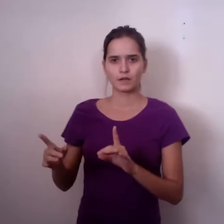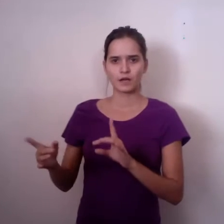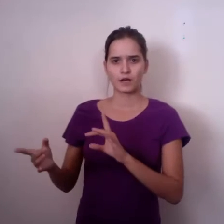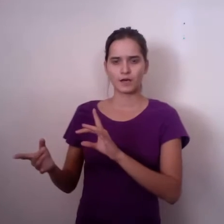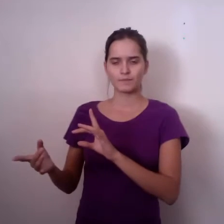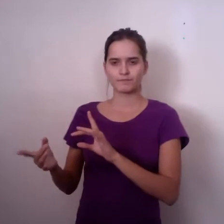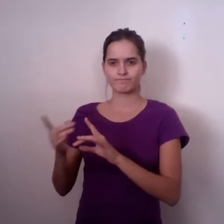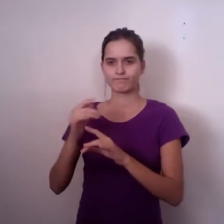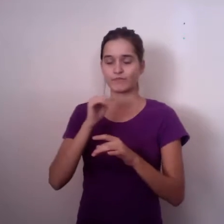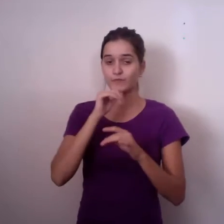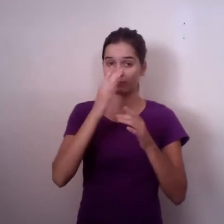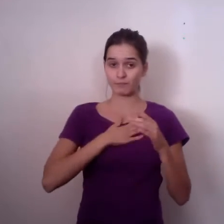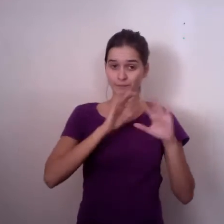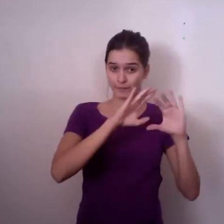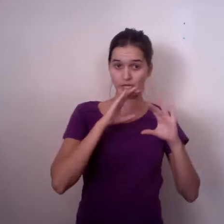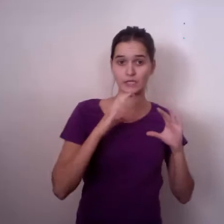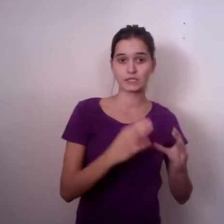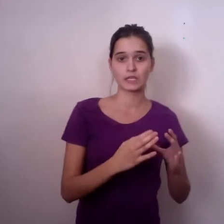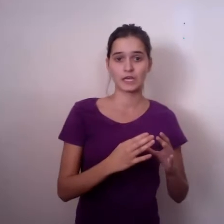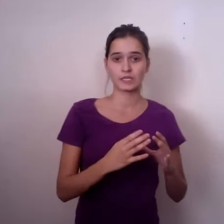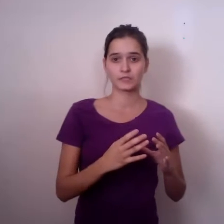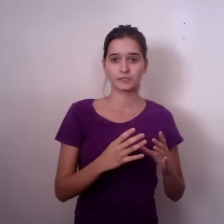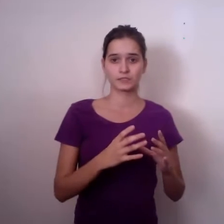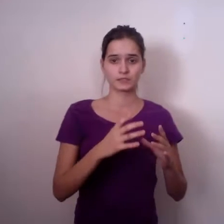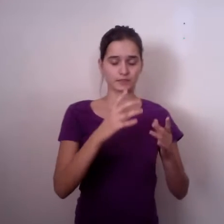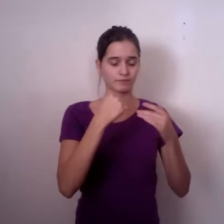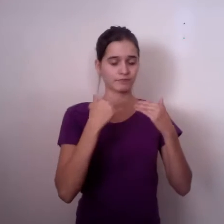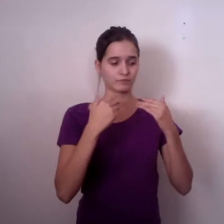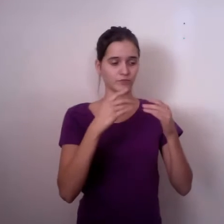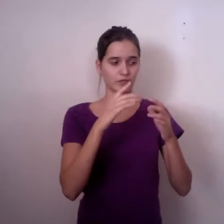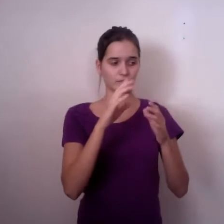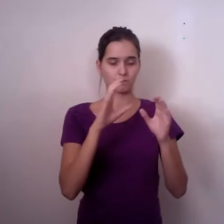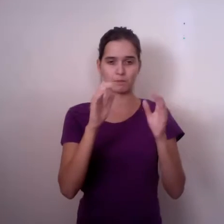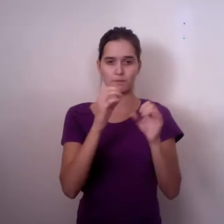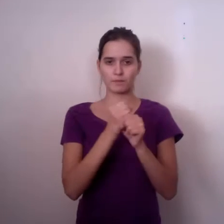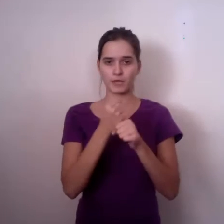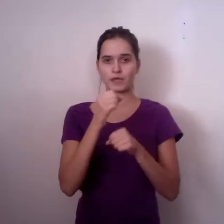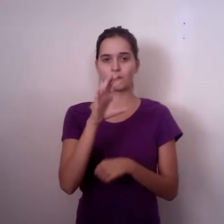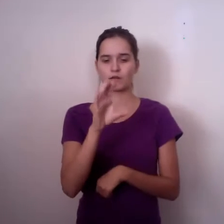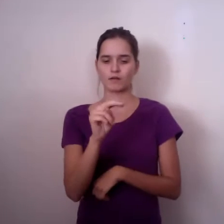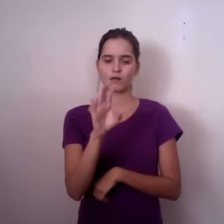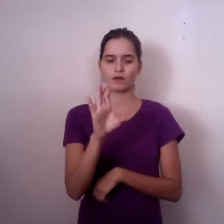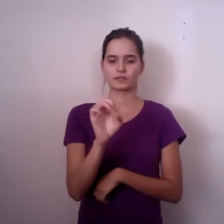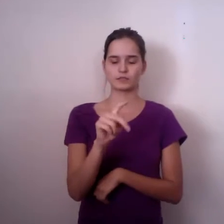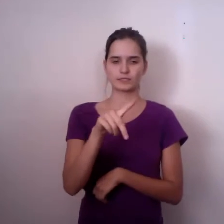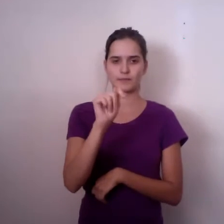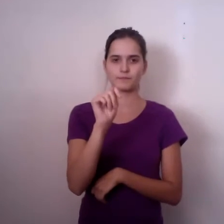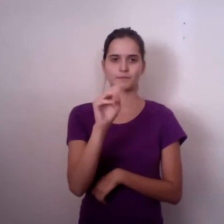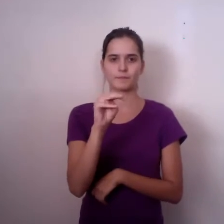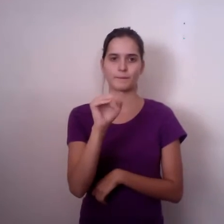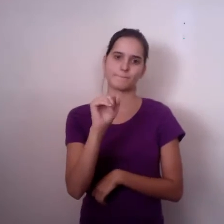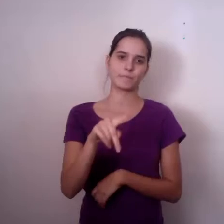mapping. Maybe they'll go find the article, draw a concept map of that article, which means any number of things. It could be